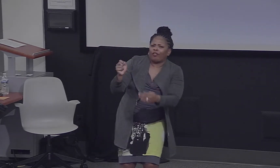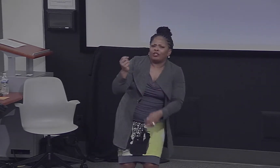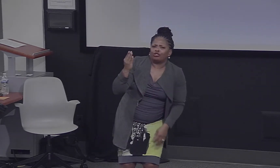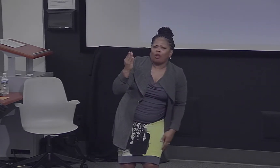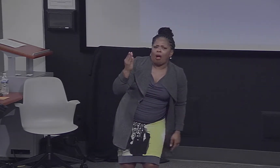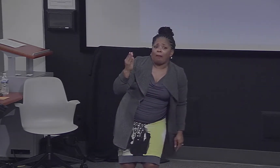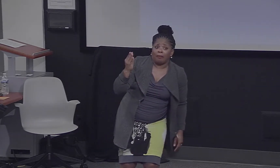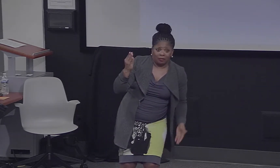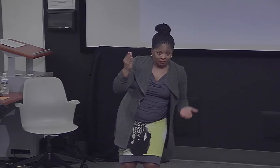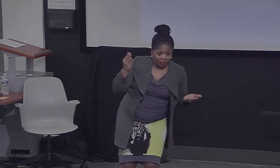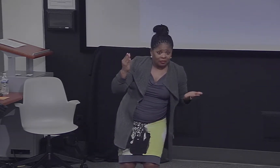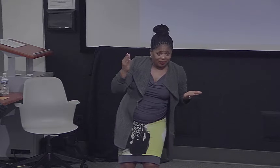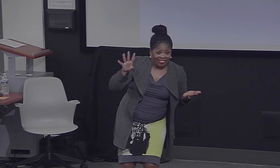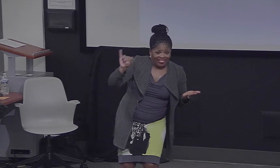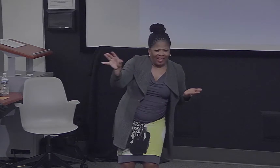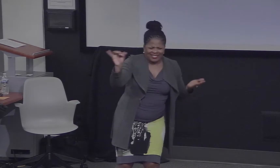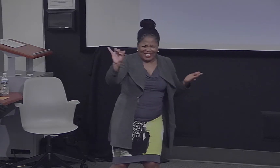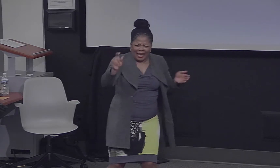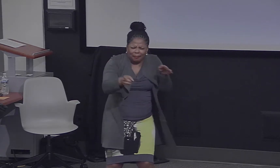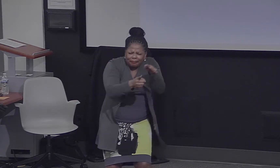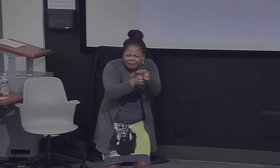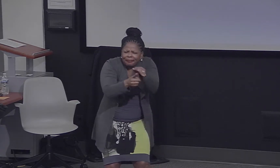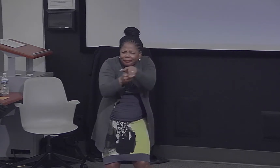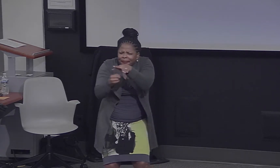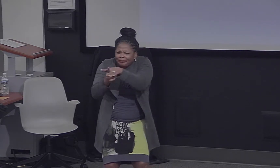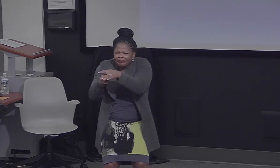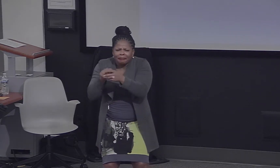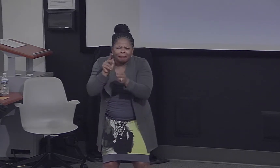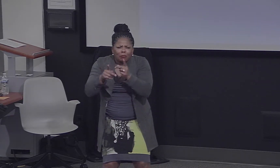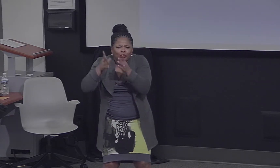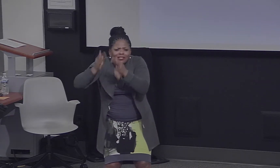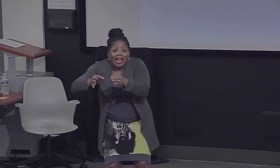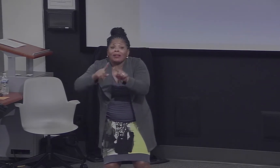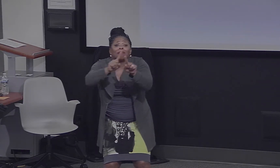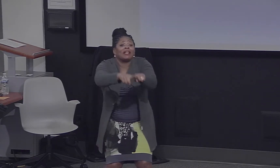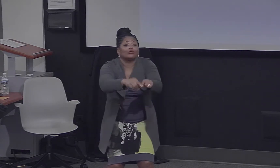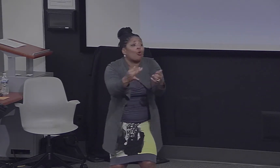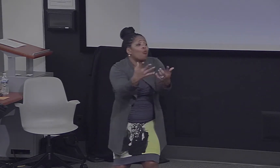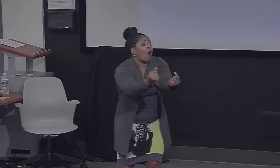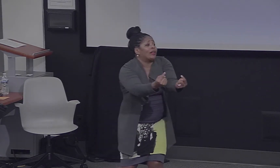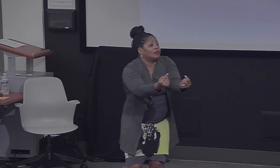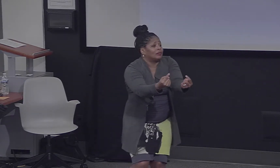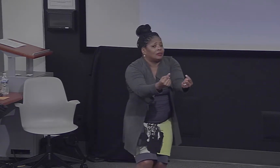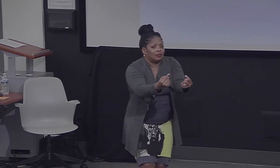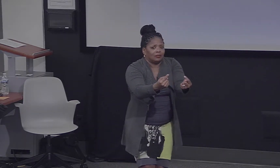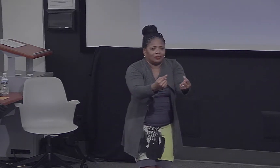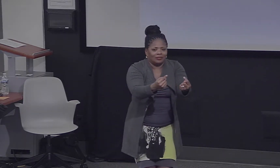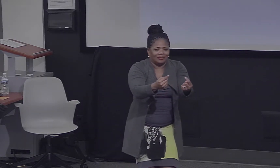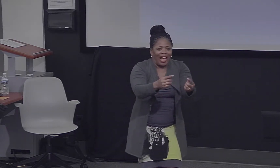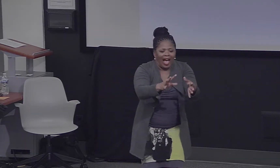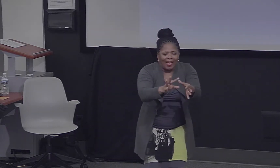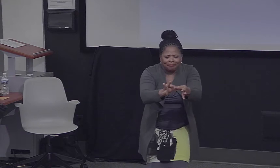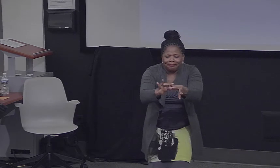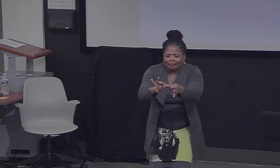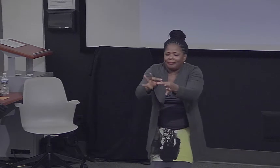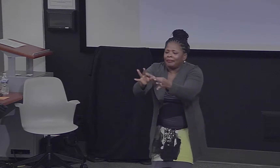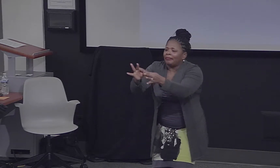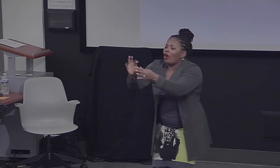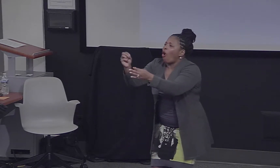somebody might remember, if you remember back to my situation where somebody told me that I was the best fit for a particular job, what and